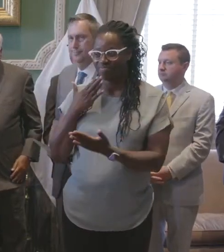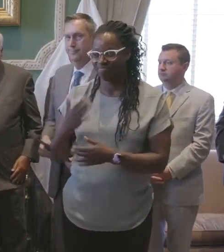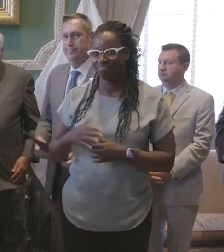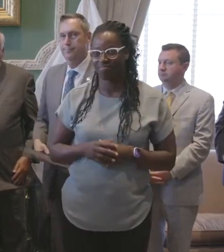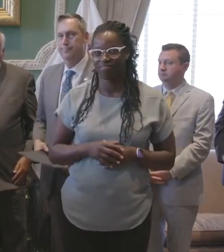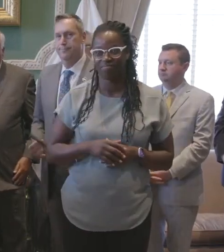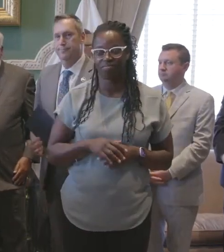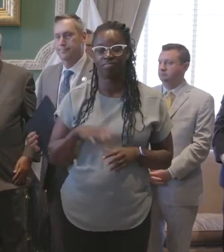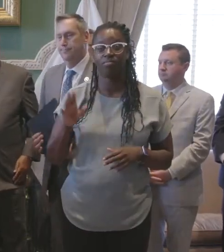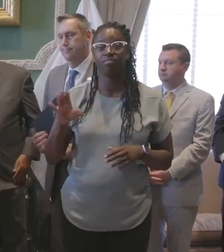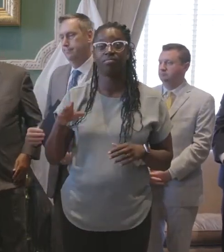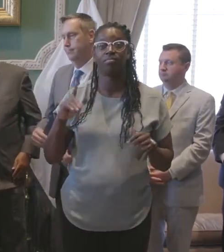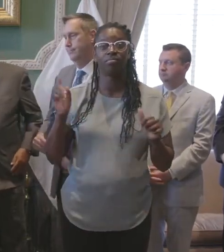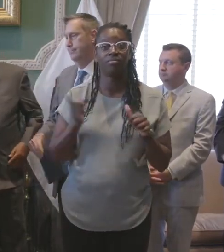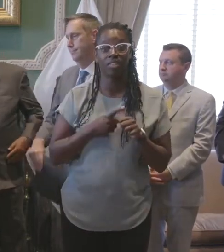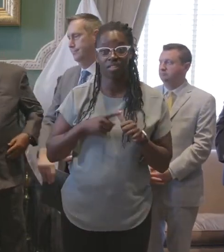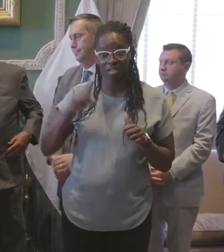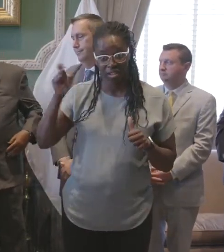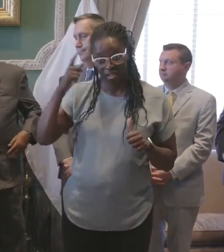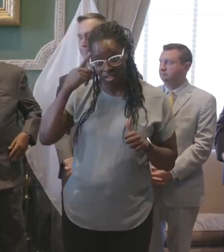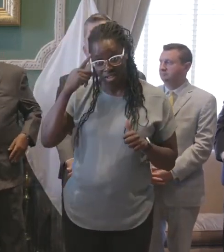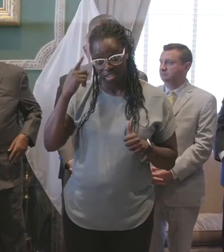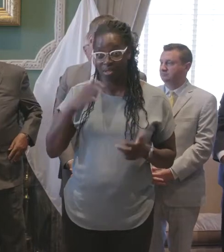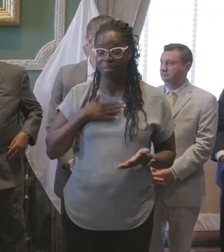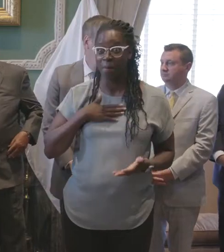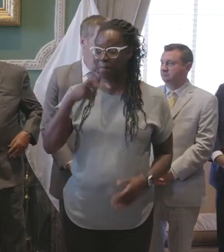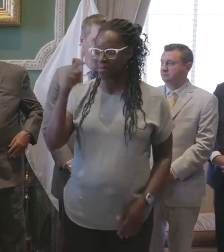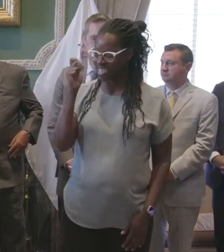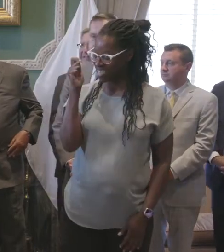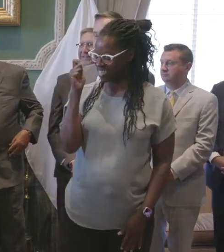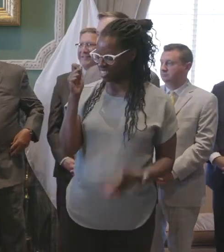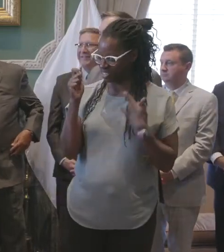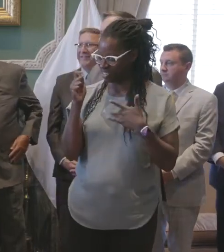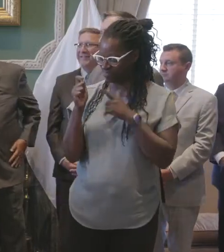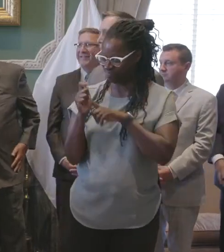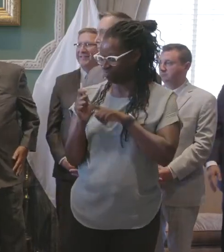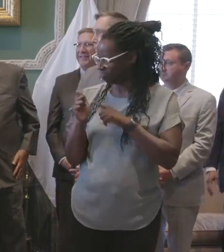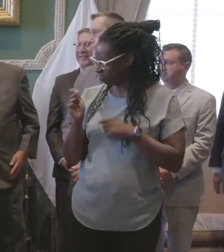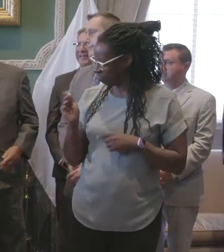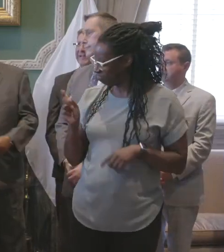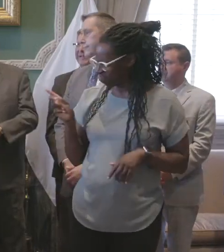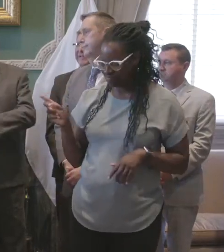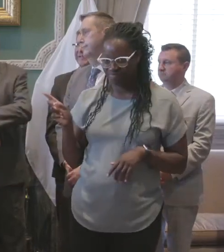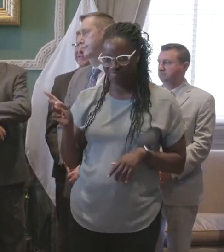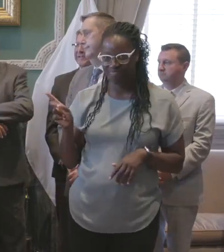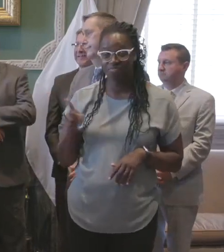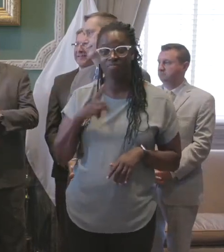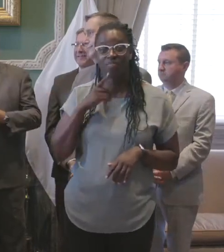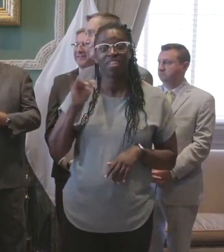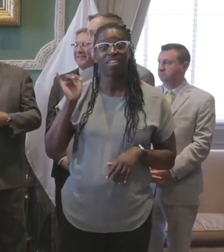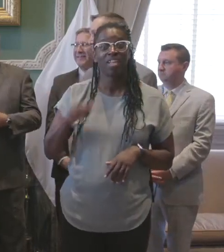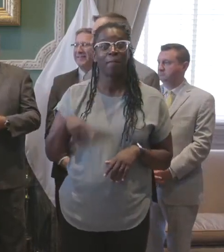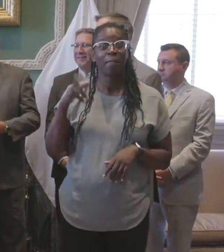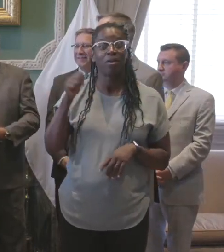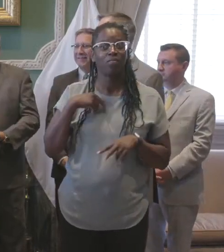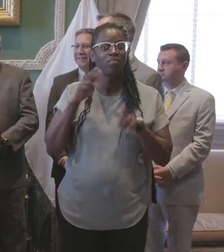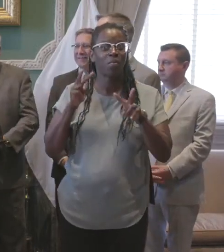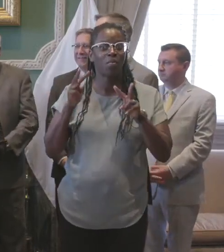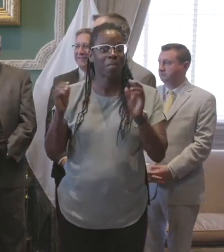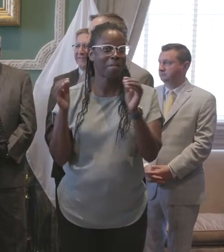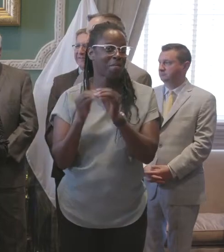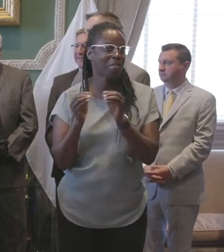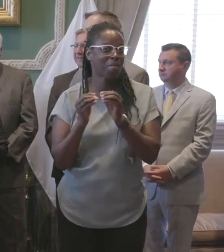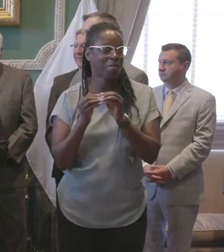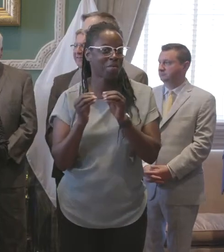the governor for this pin, for signing the budget, and add that I look forward to getting more of these before the